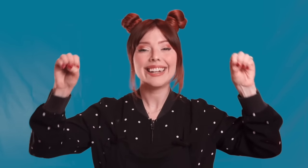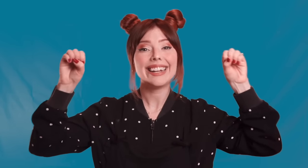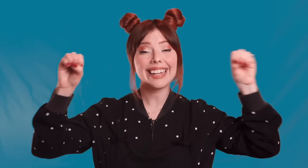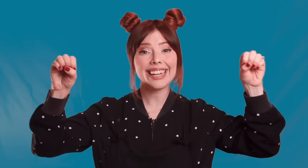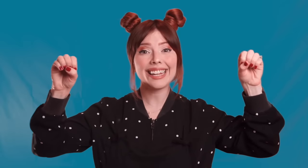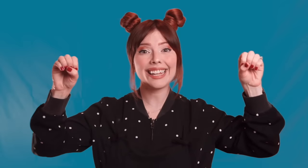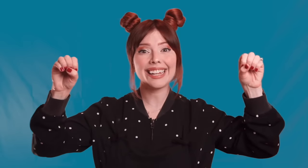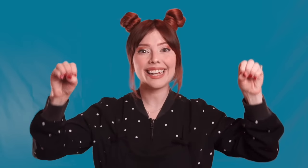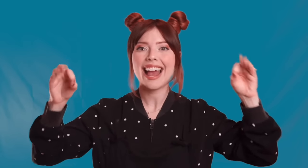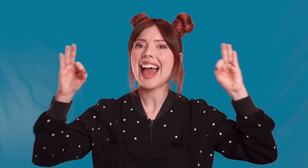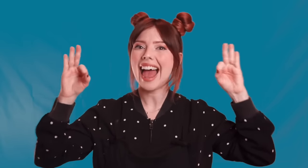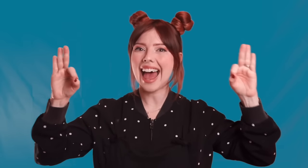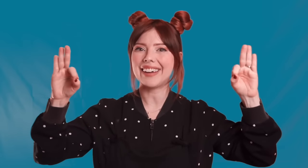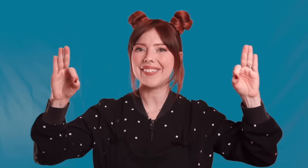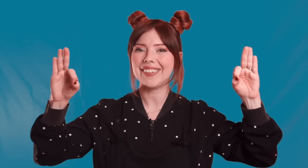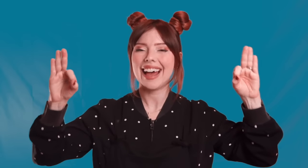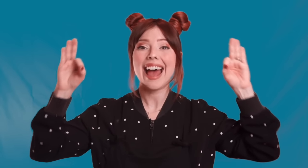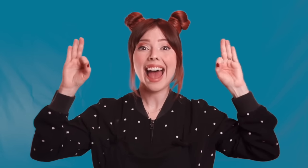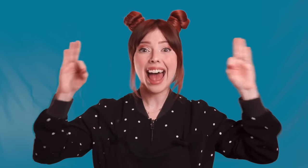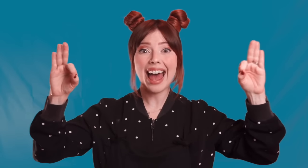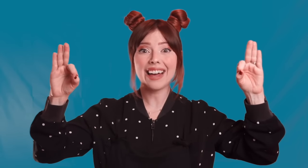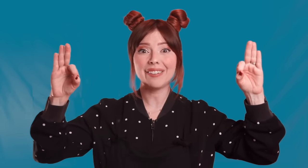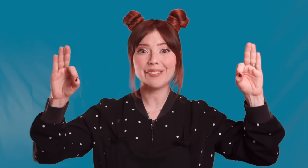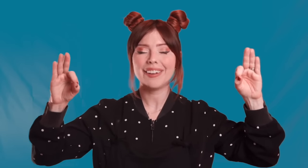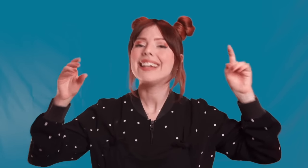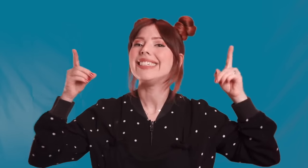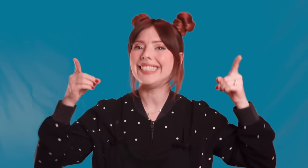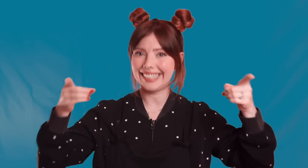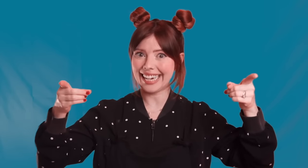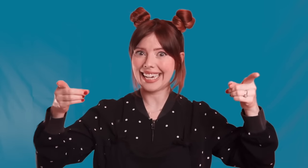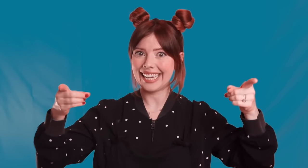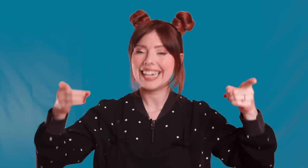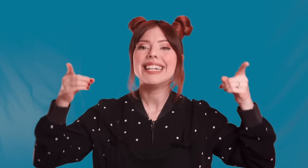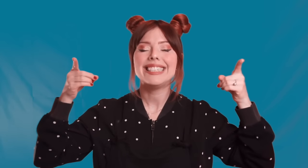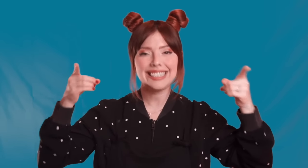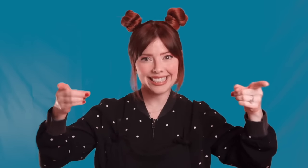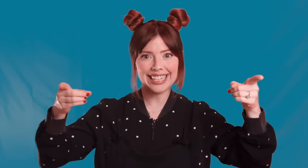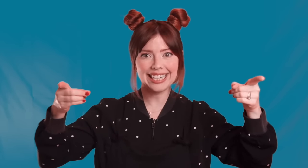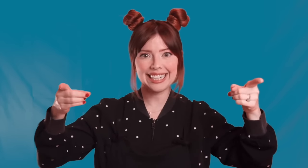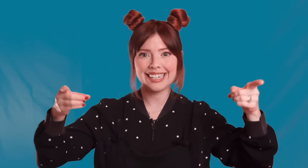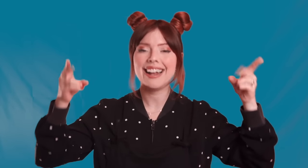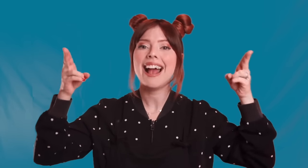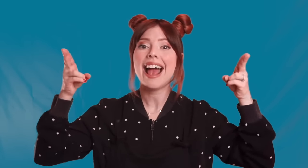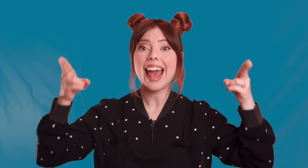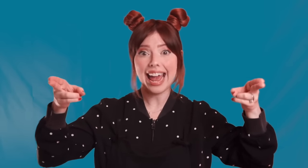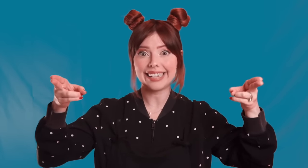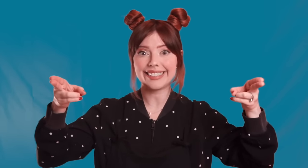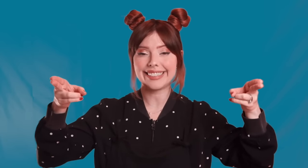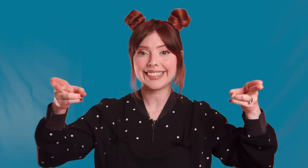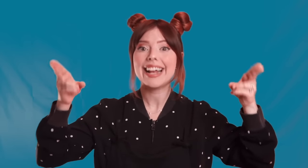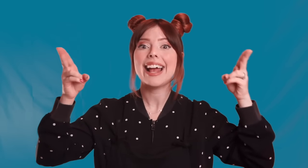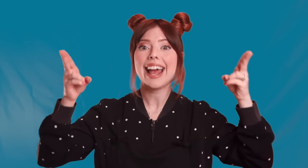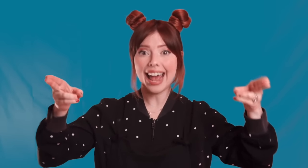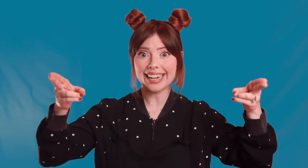E, F, F, G, G, H, H,